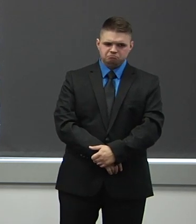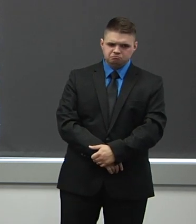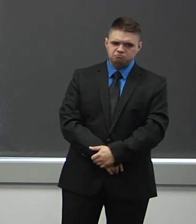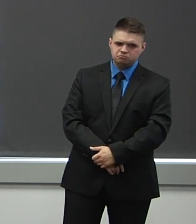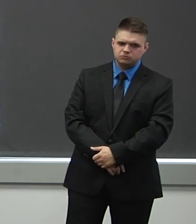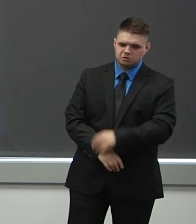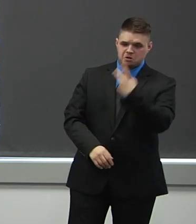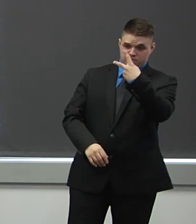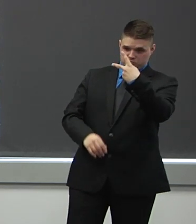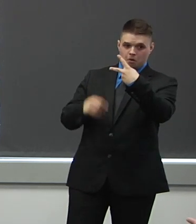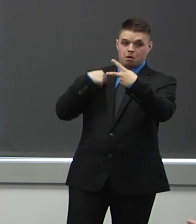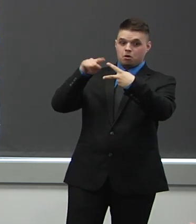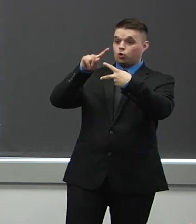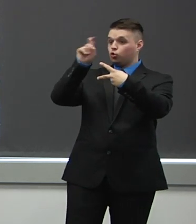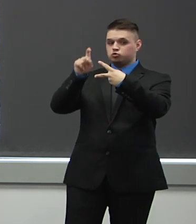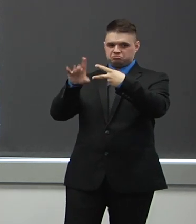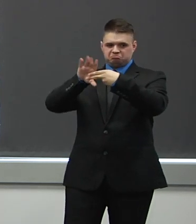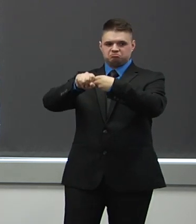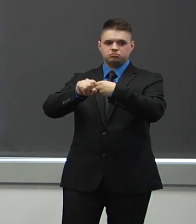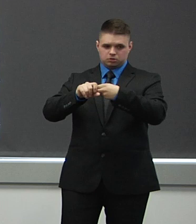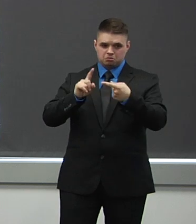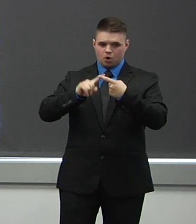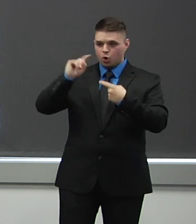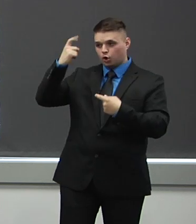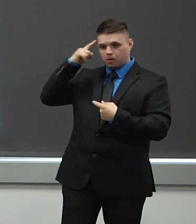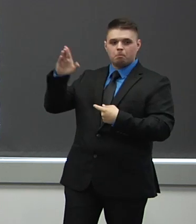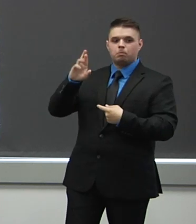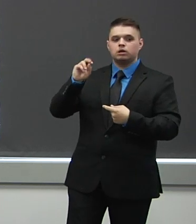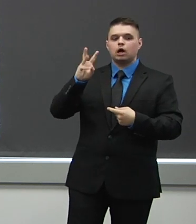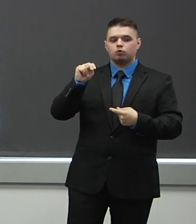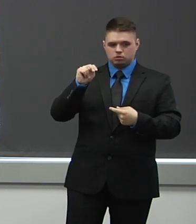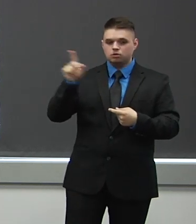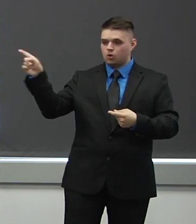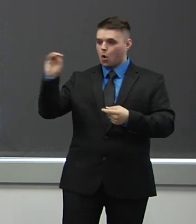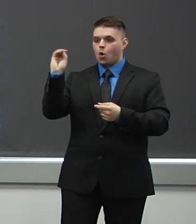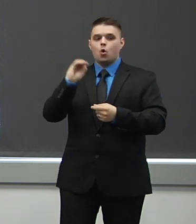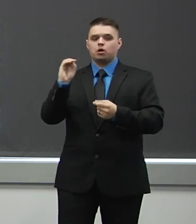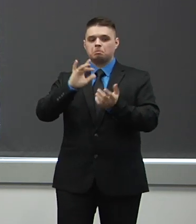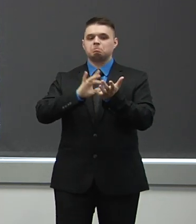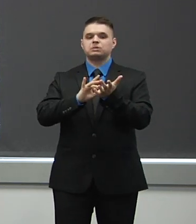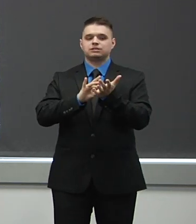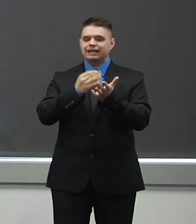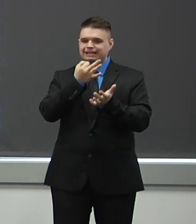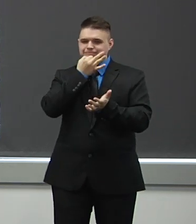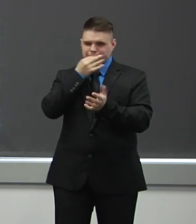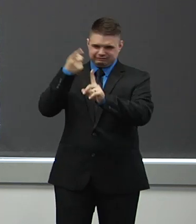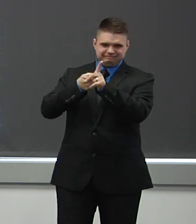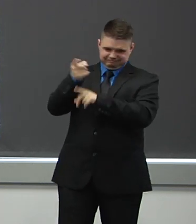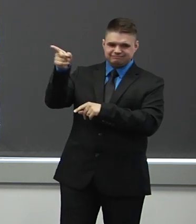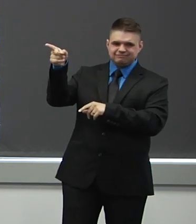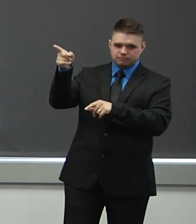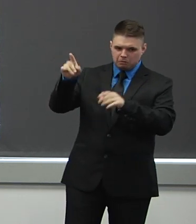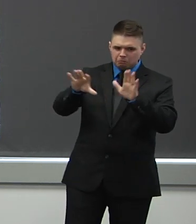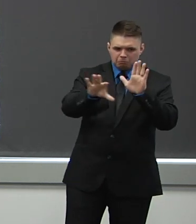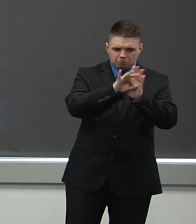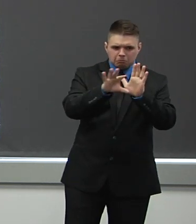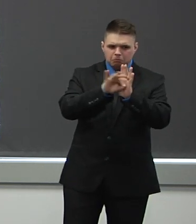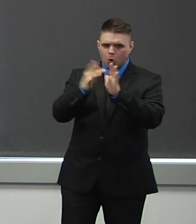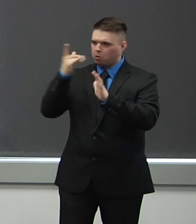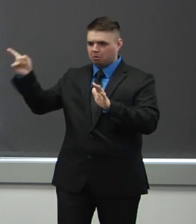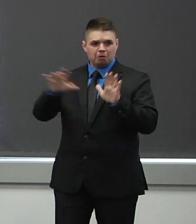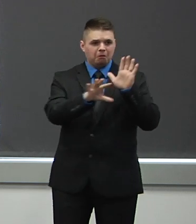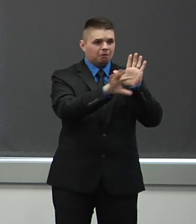she felt the Oregon medical expert panel that she appointed was needed, and also